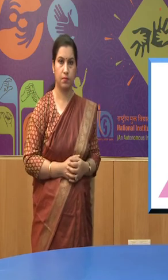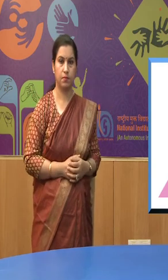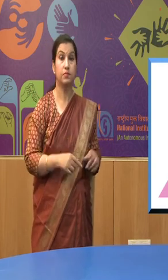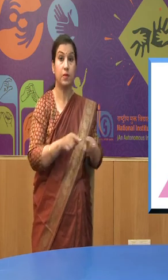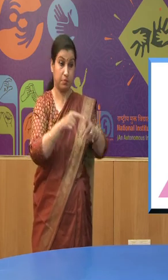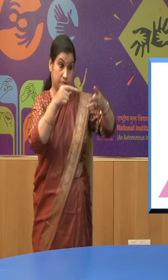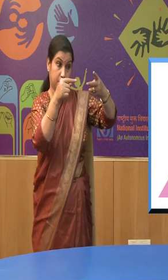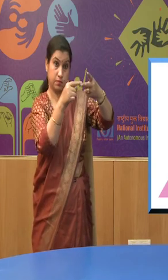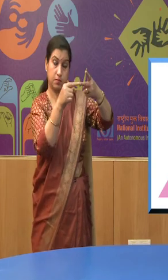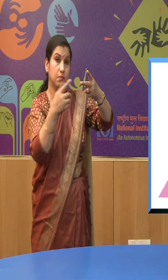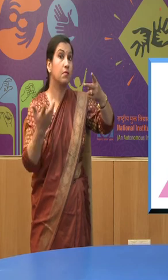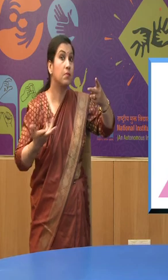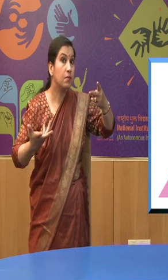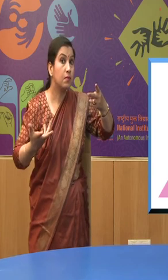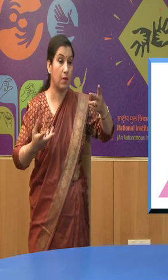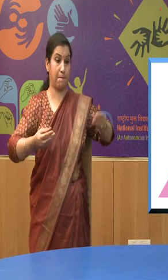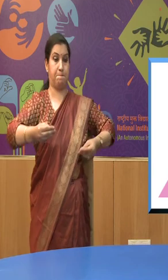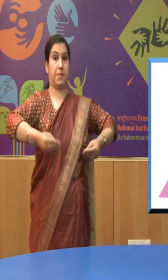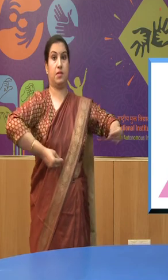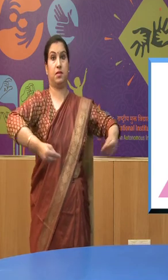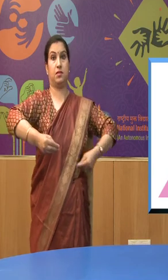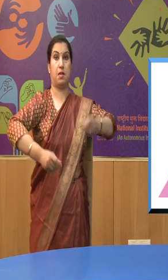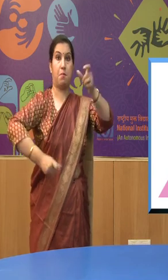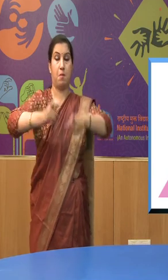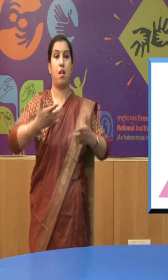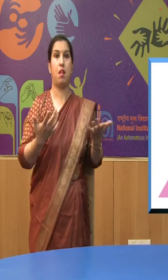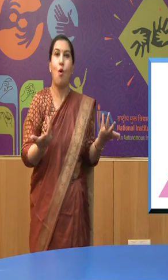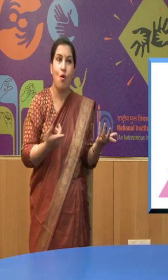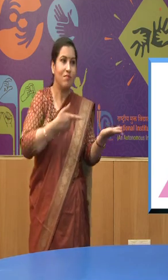The Vaishyas did business and agriculture,